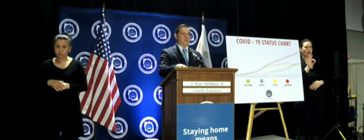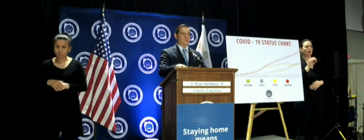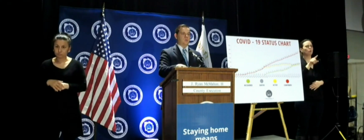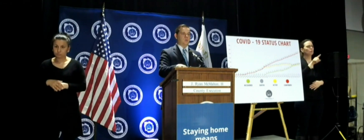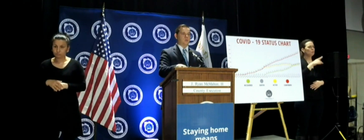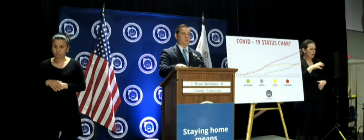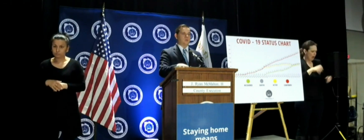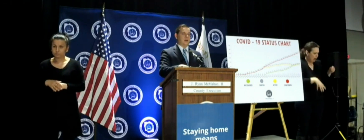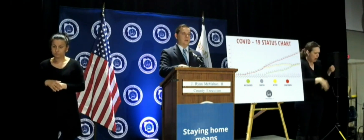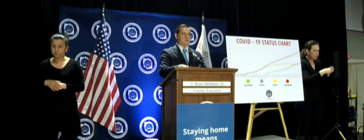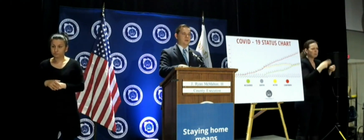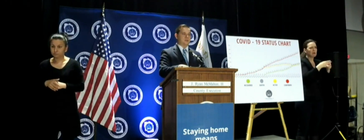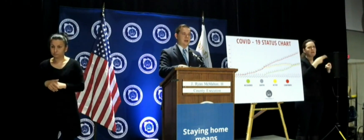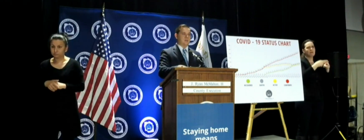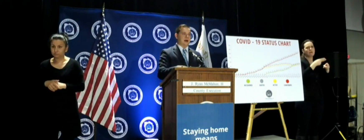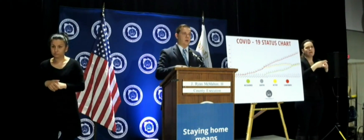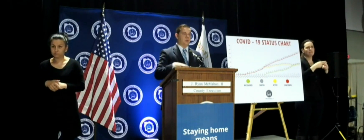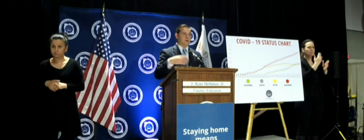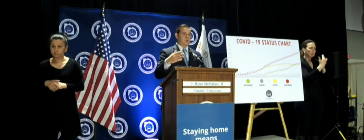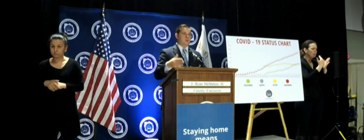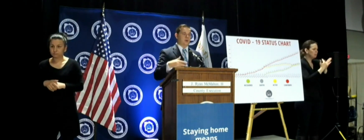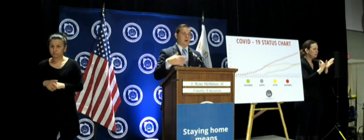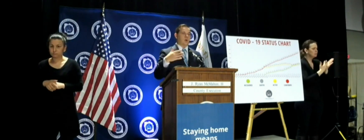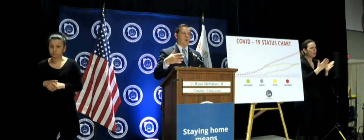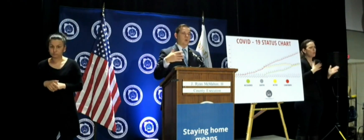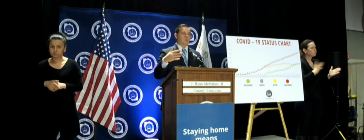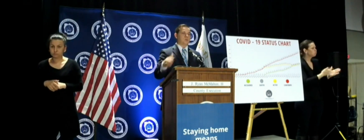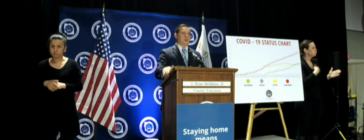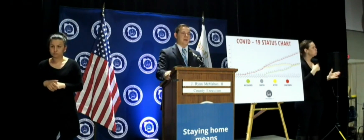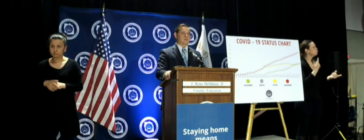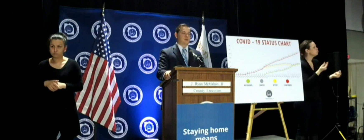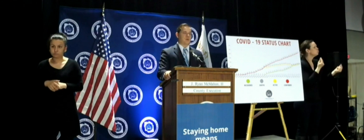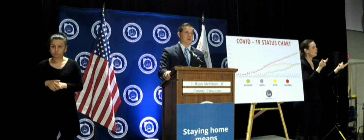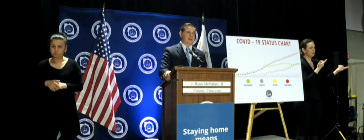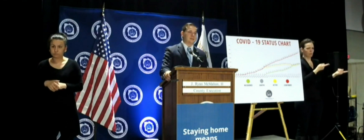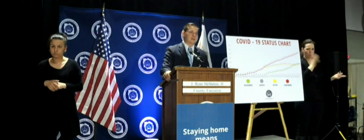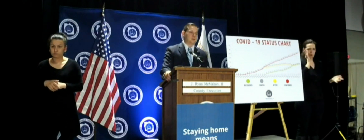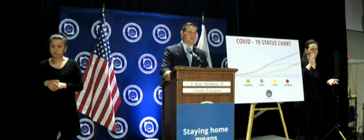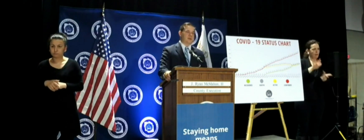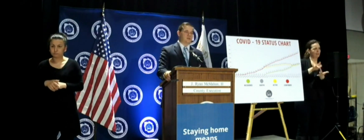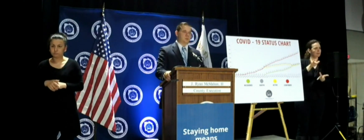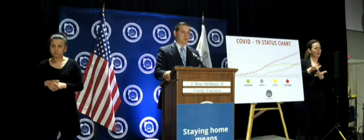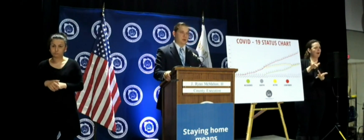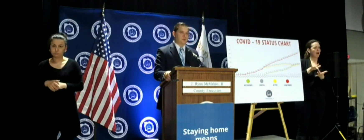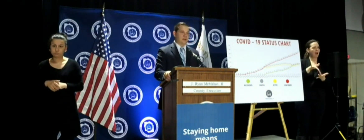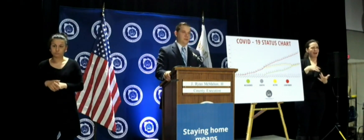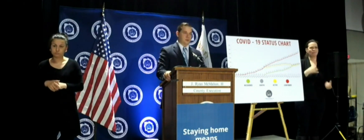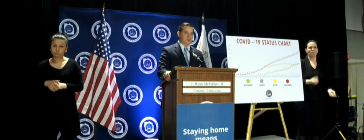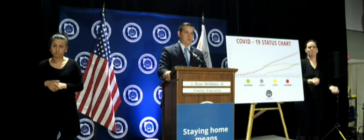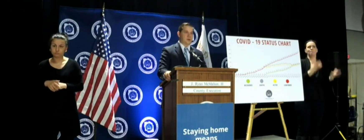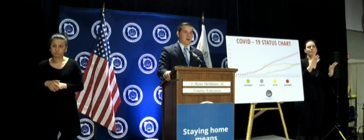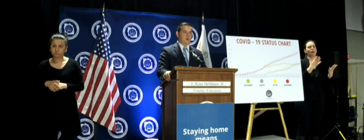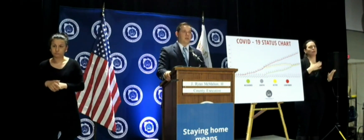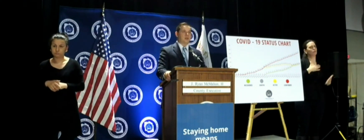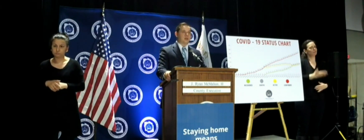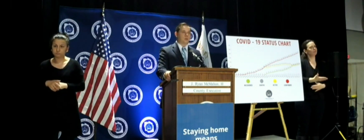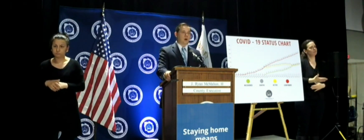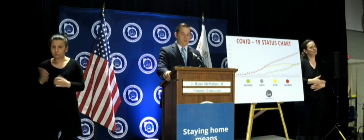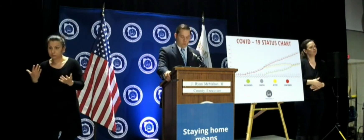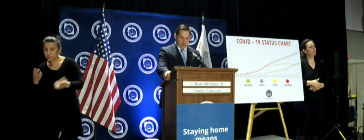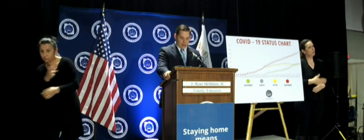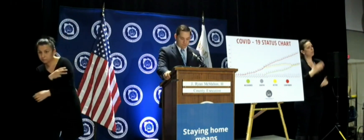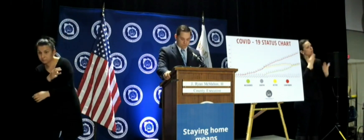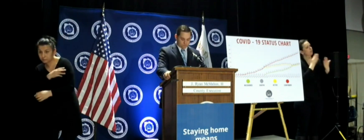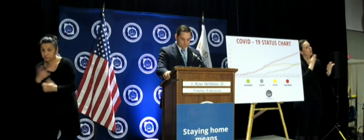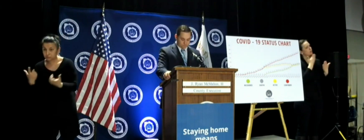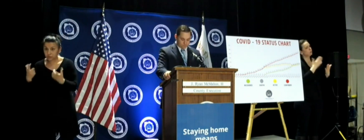where you can volunteer your time and help with our whole response to COVID-19. And we've had so many great volunteers. I want to thank you all